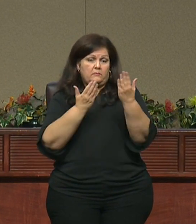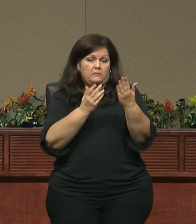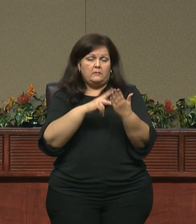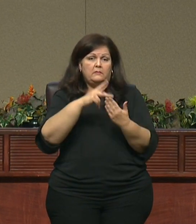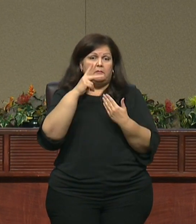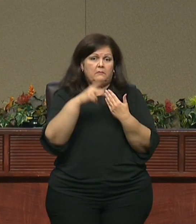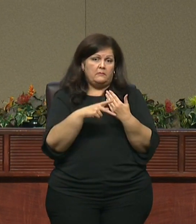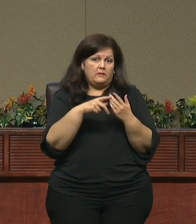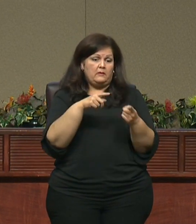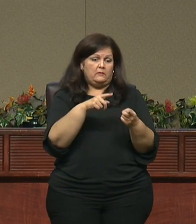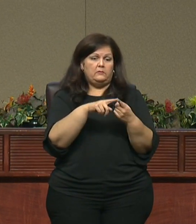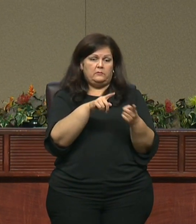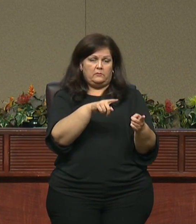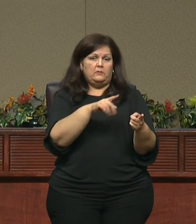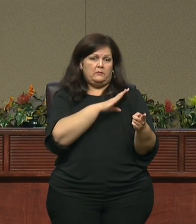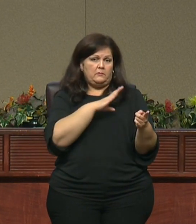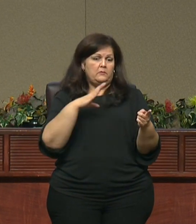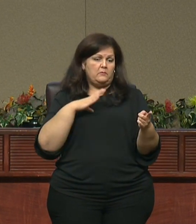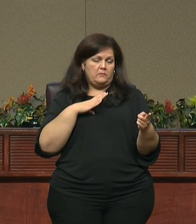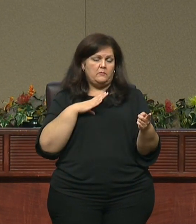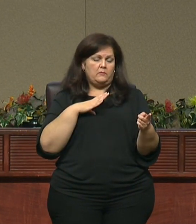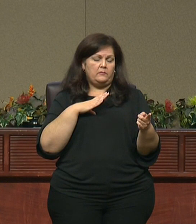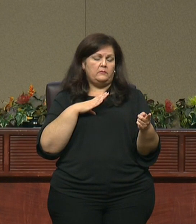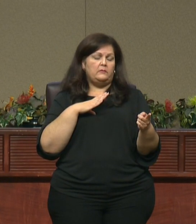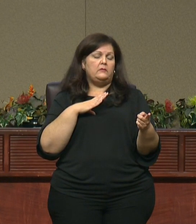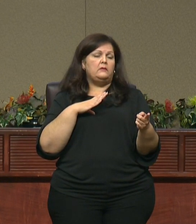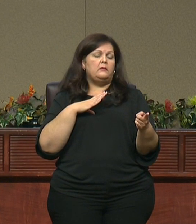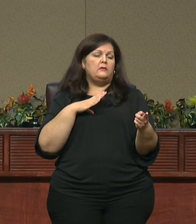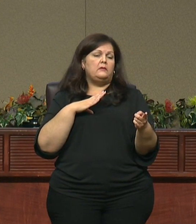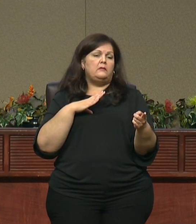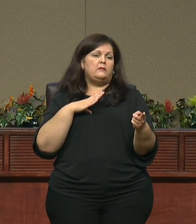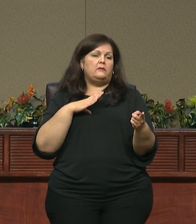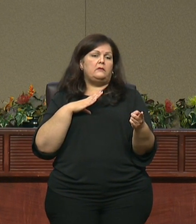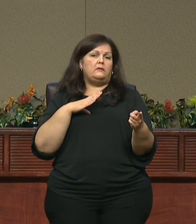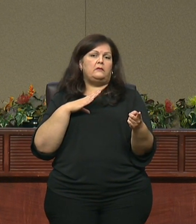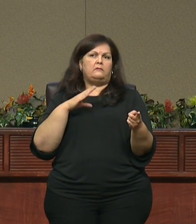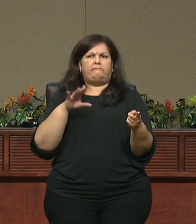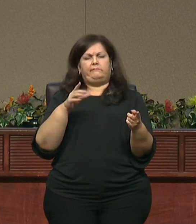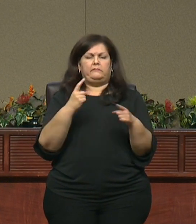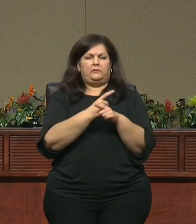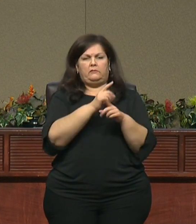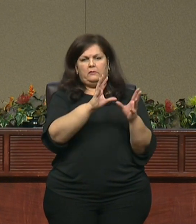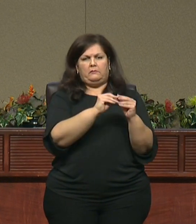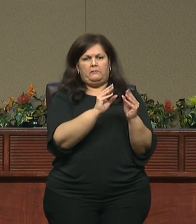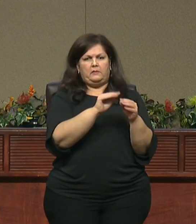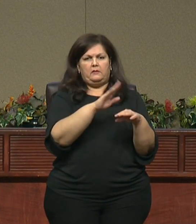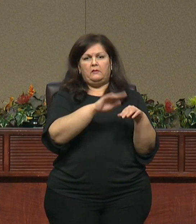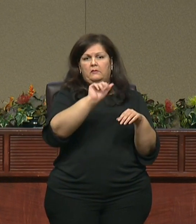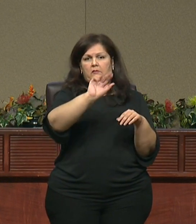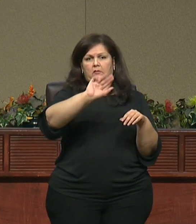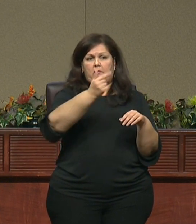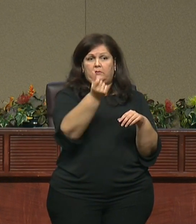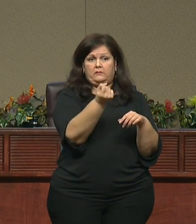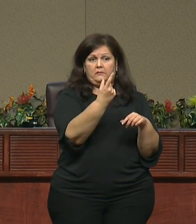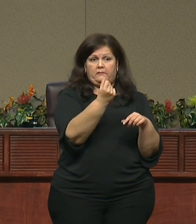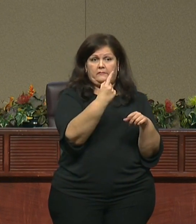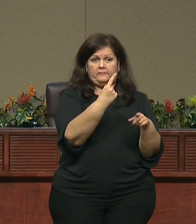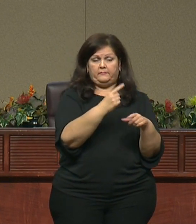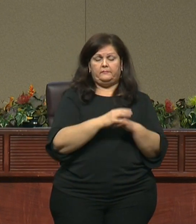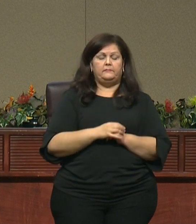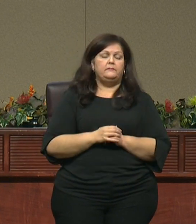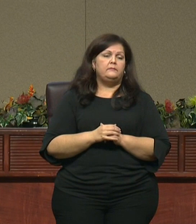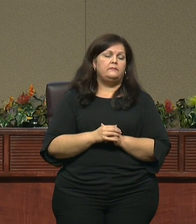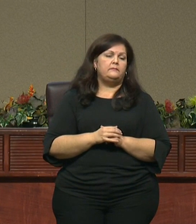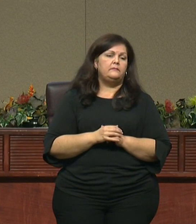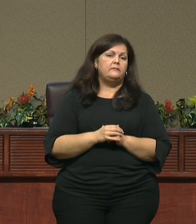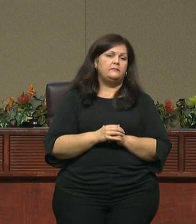plan to the Orange County Board of County Commissioners during the regular board meeting on August the 11th.